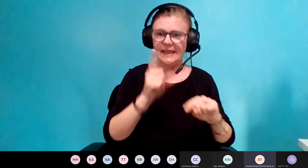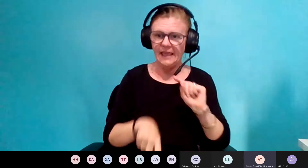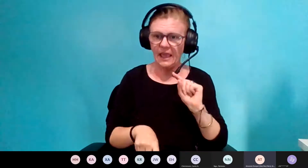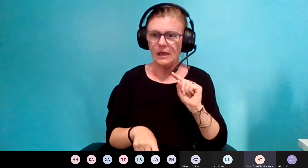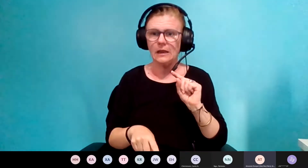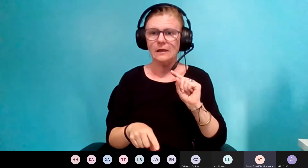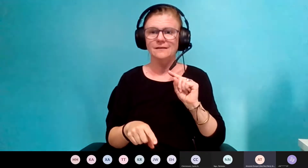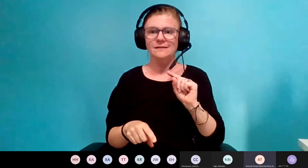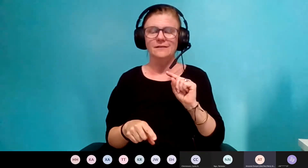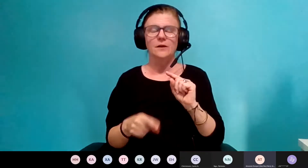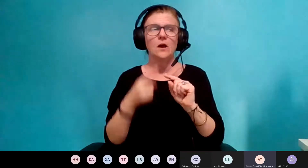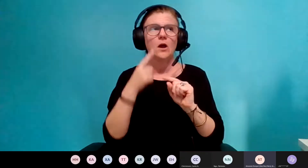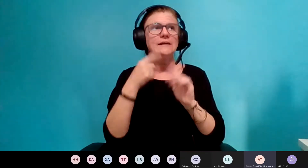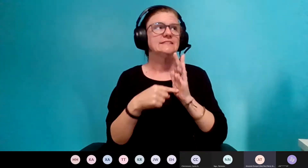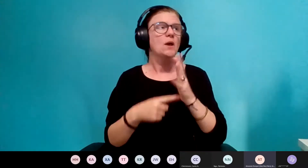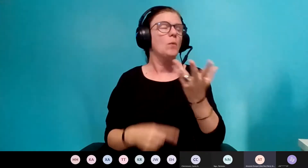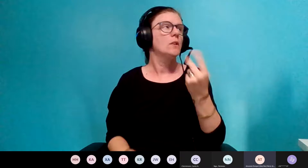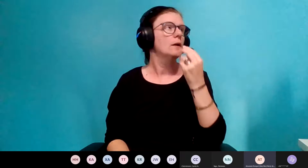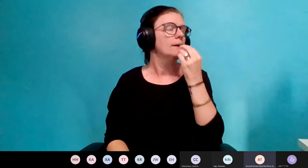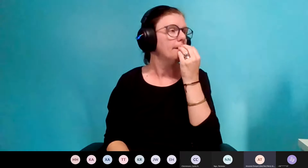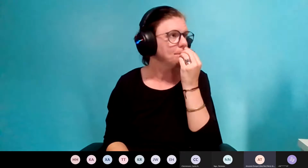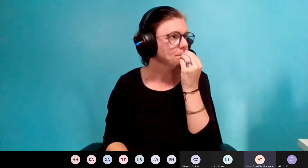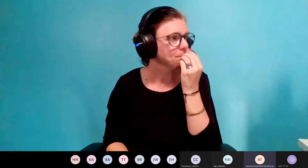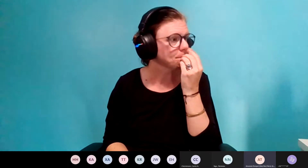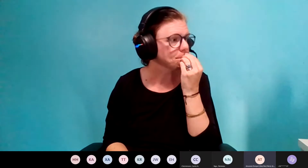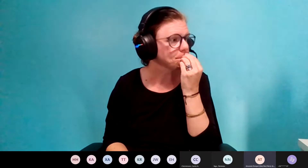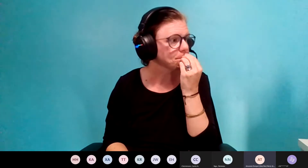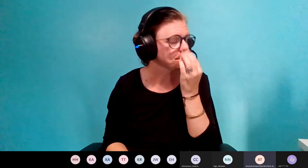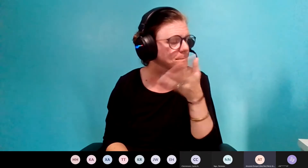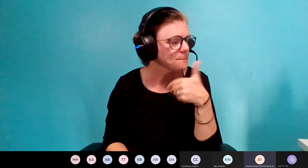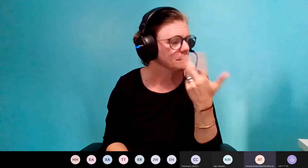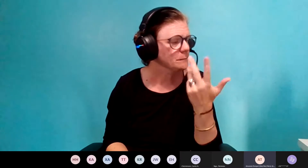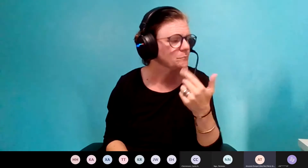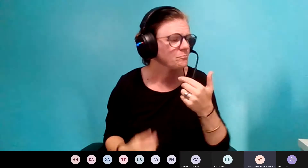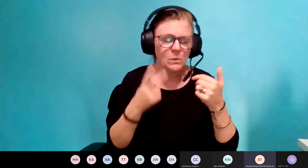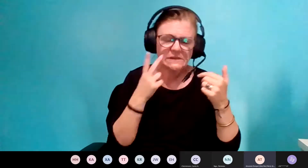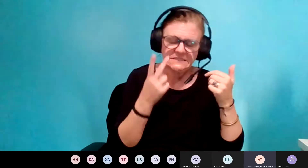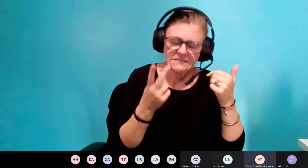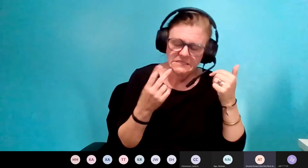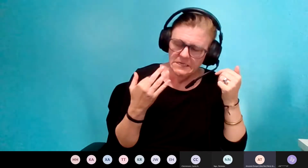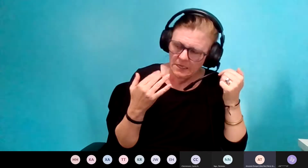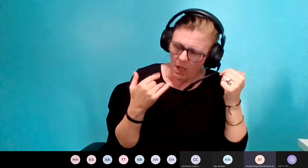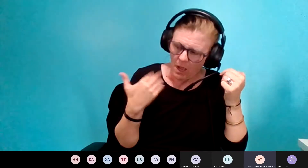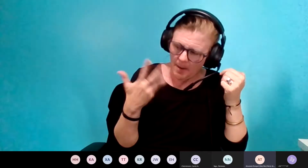So I think an example that we see